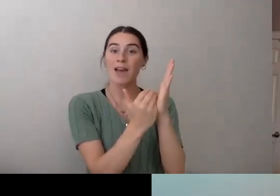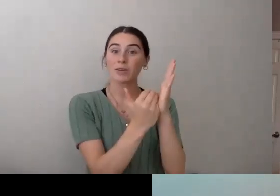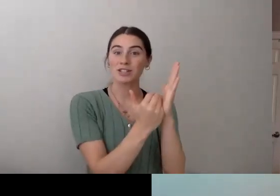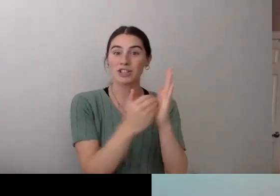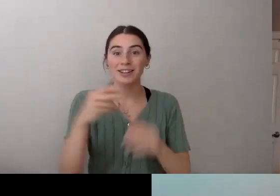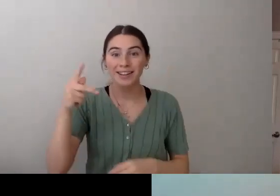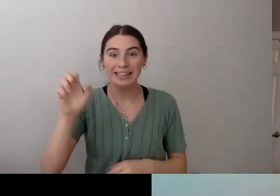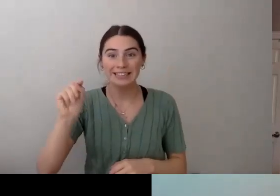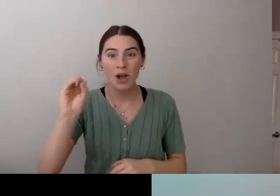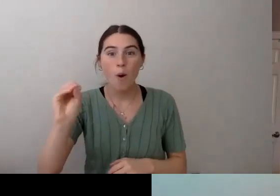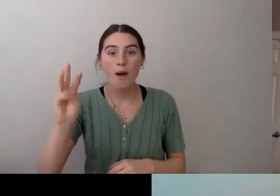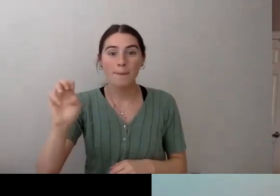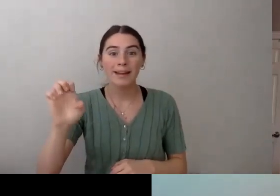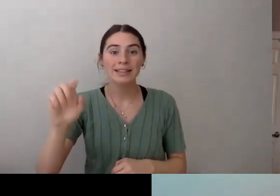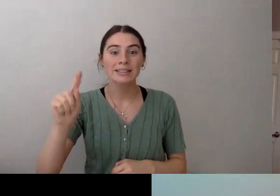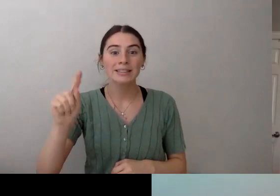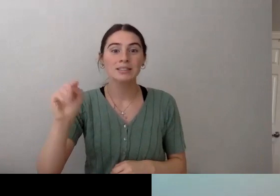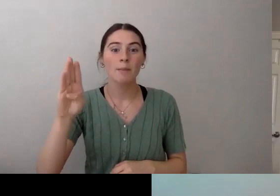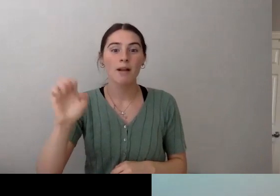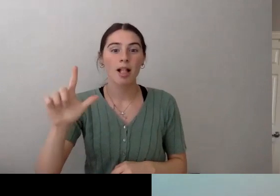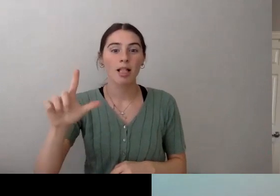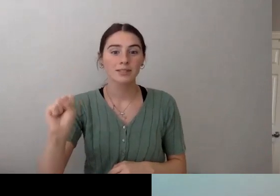I have a question. Yes, go ahead.